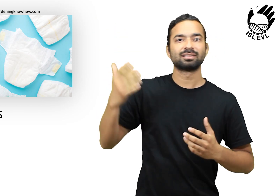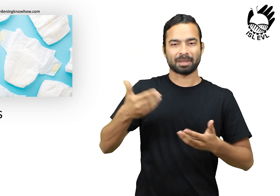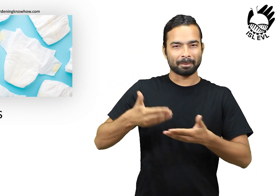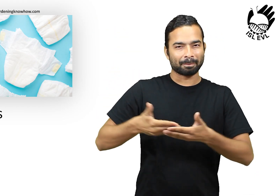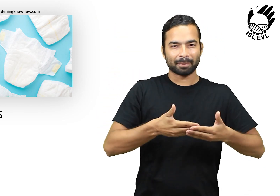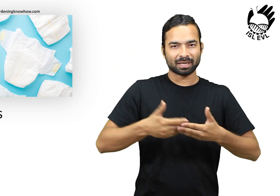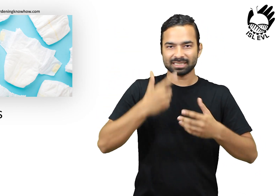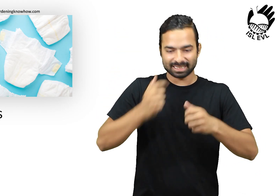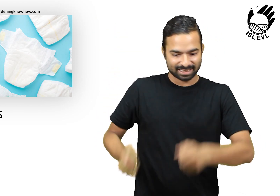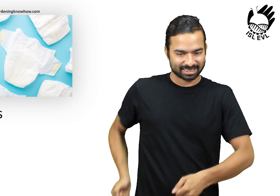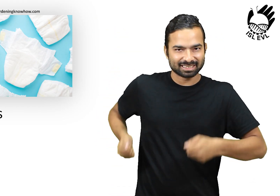Materials: